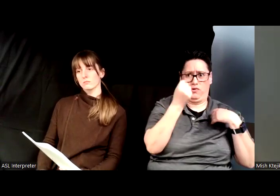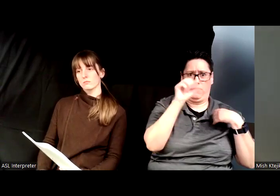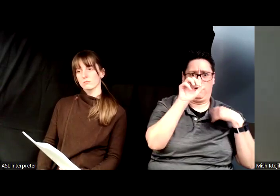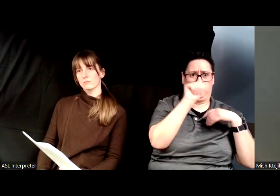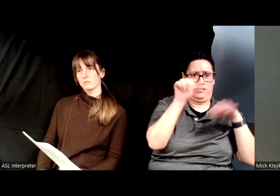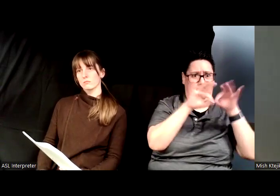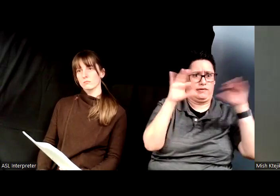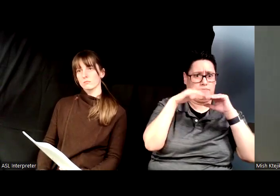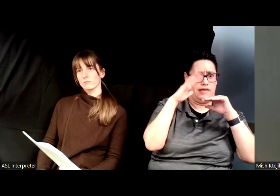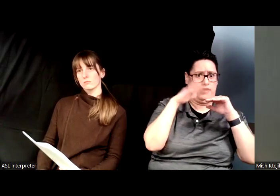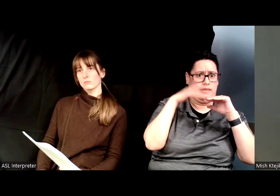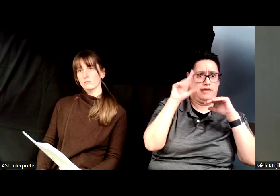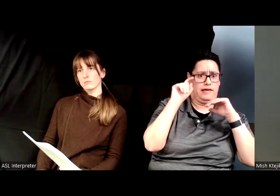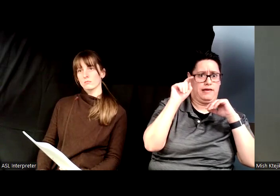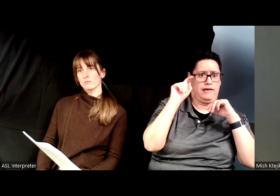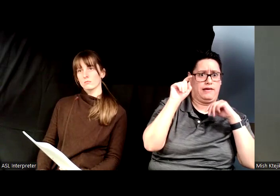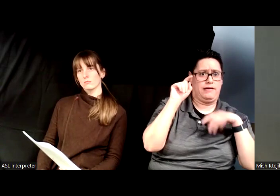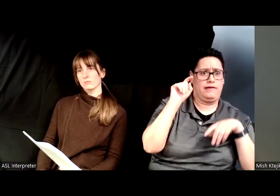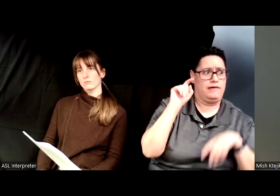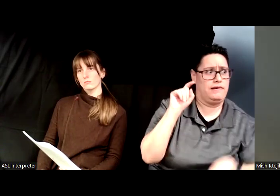RID. Just go ahead.